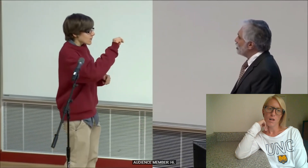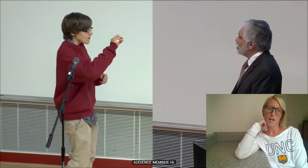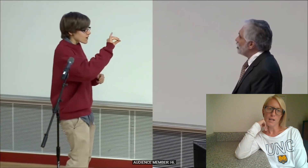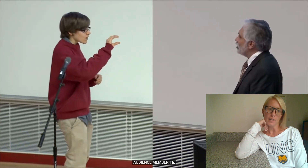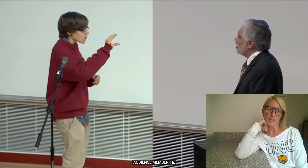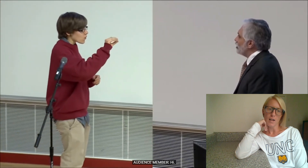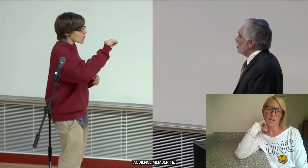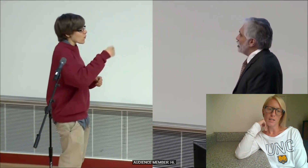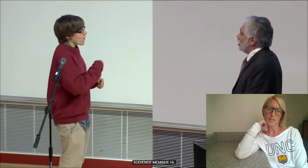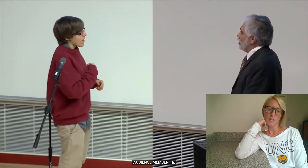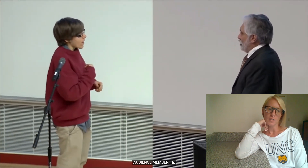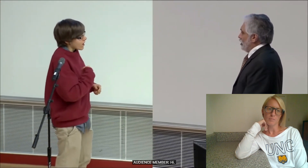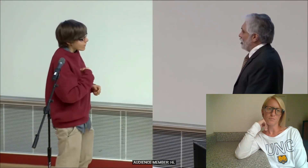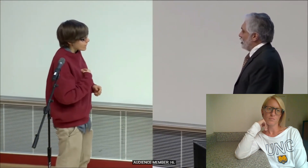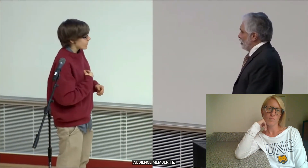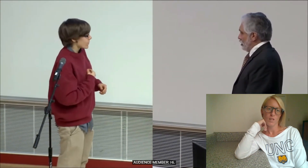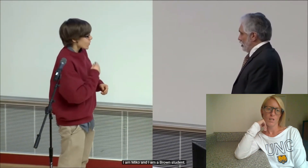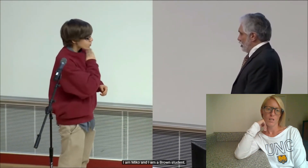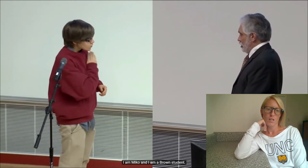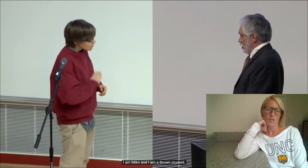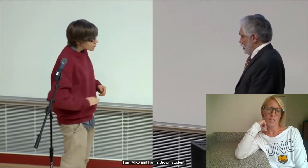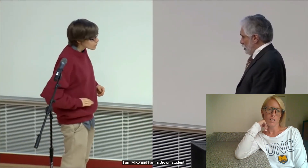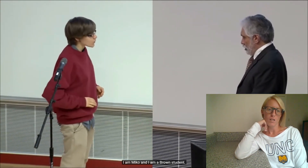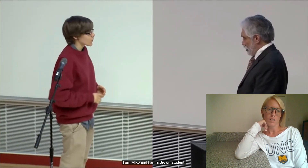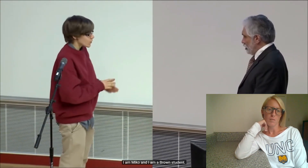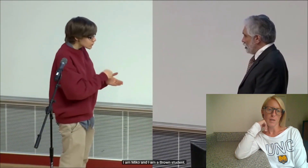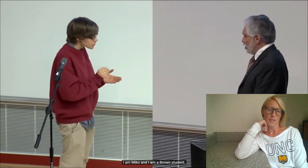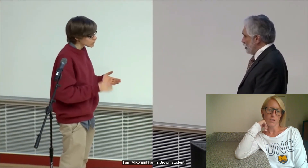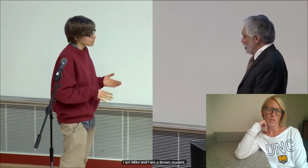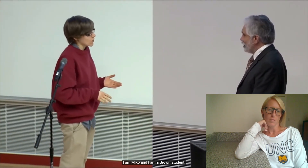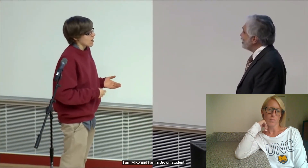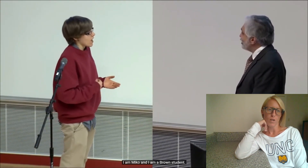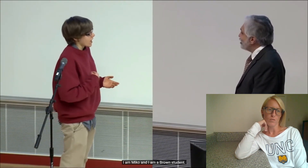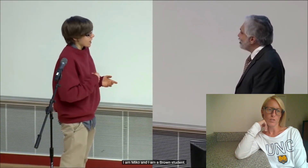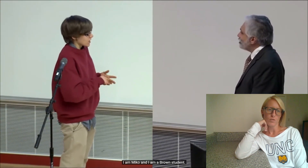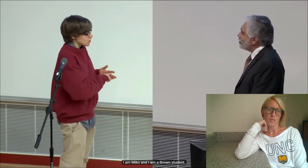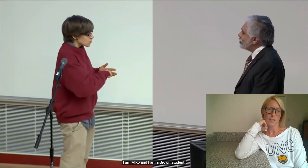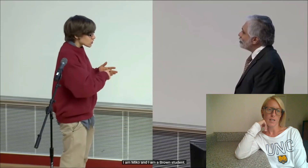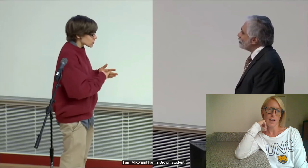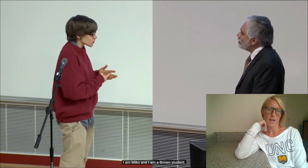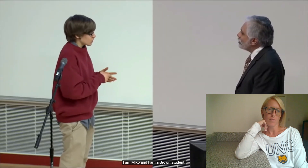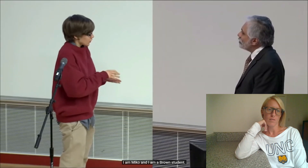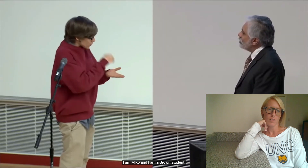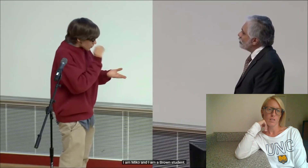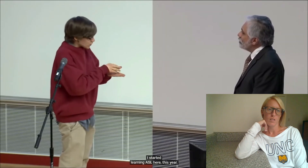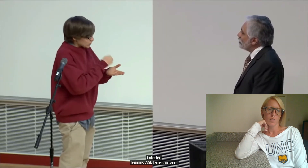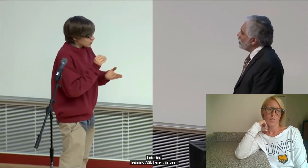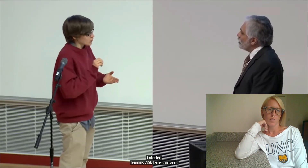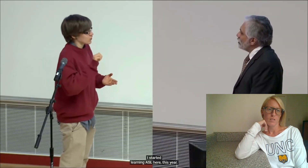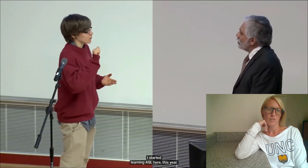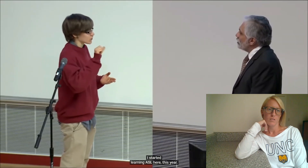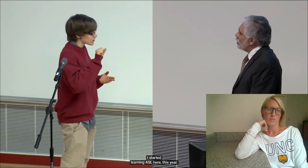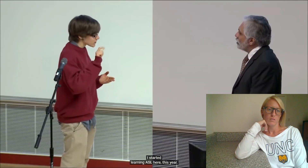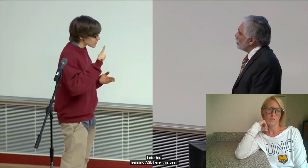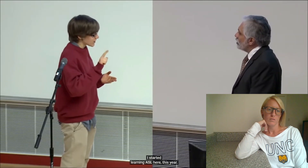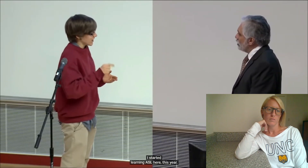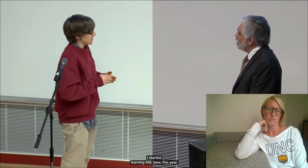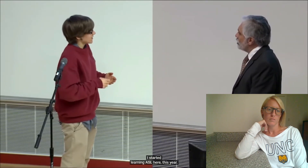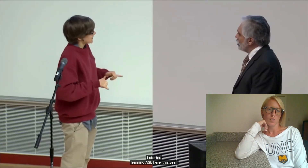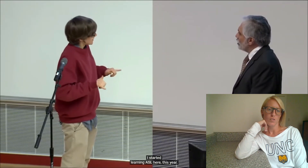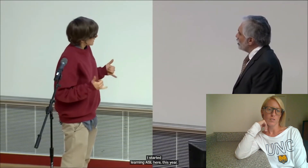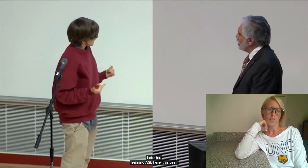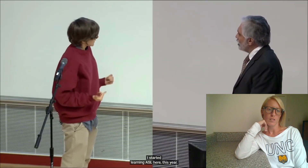Hi, Hi, I am I'm Miko, Micah, and and I'm a Brown student. I started